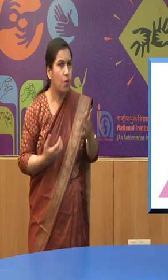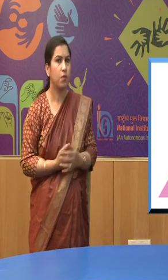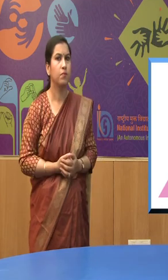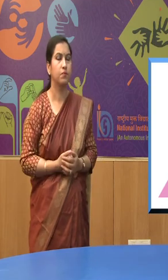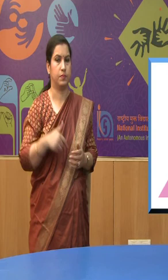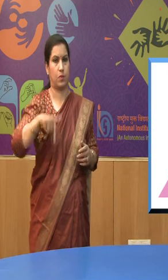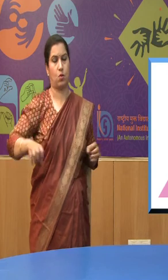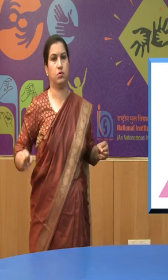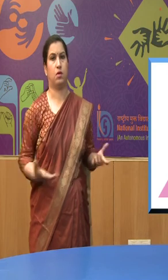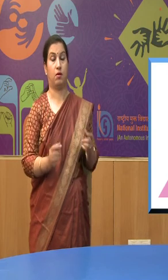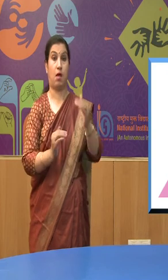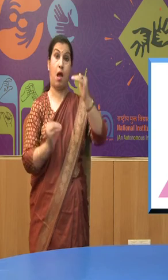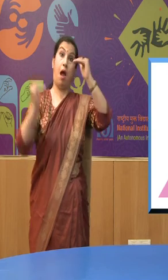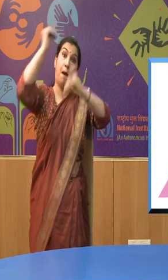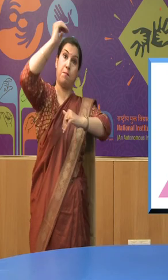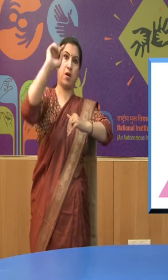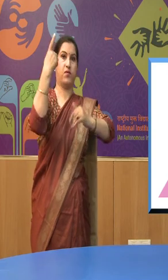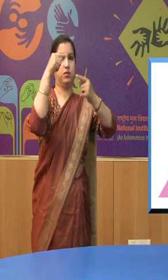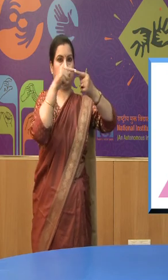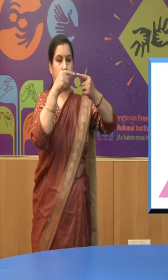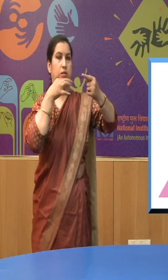We will begin from the upper level.